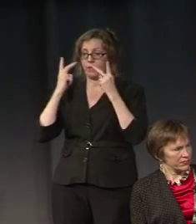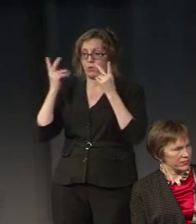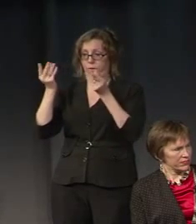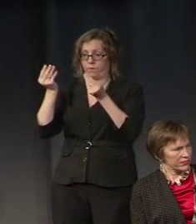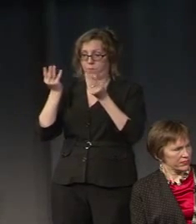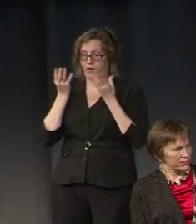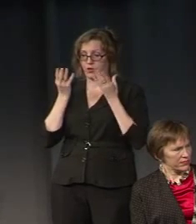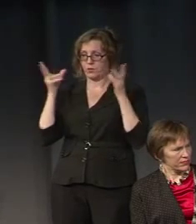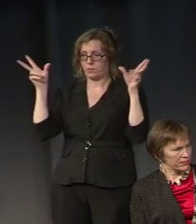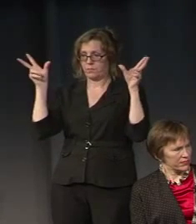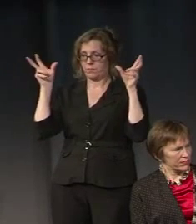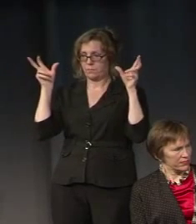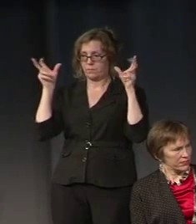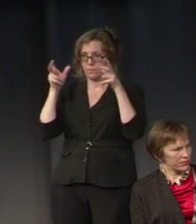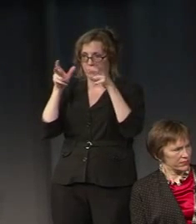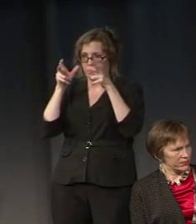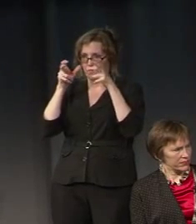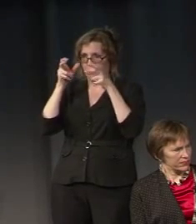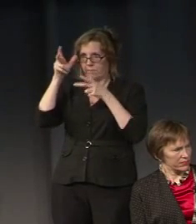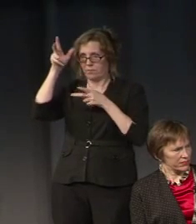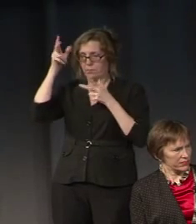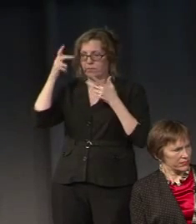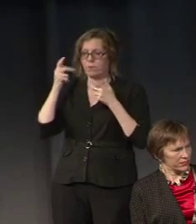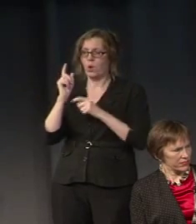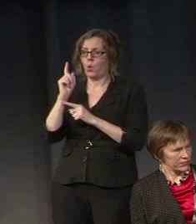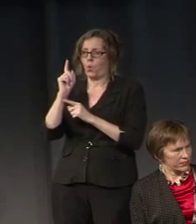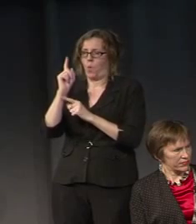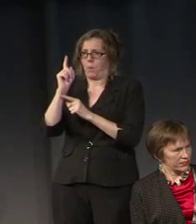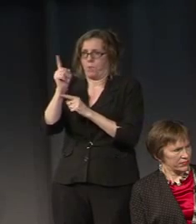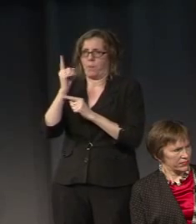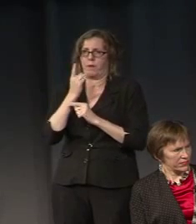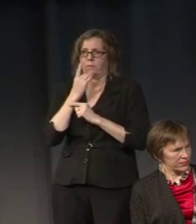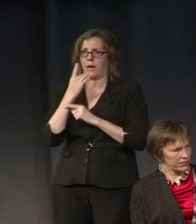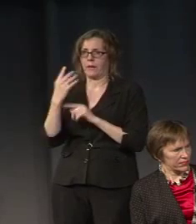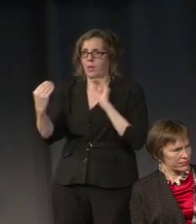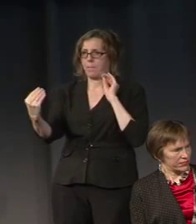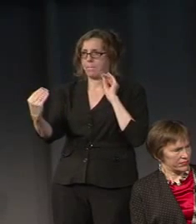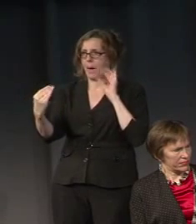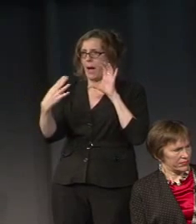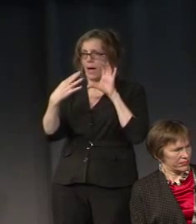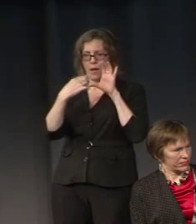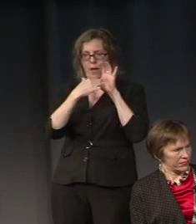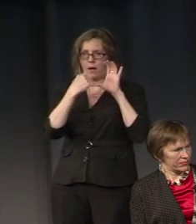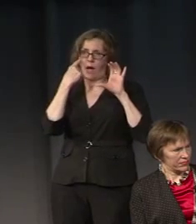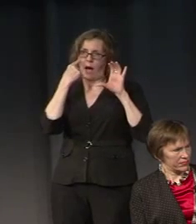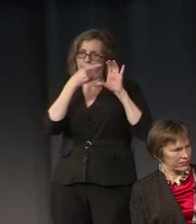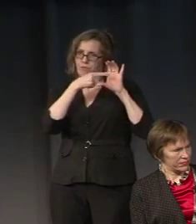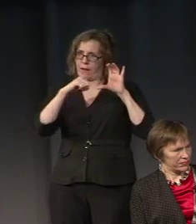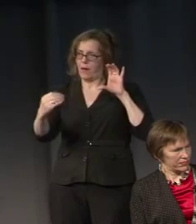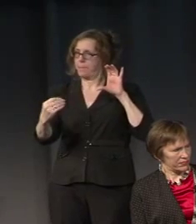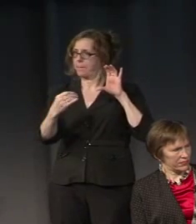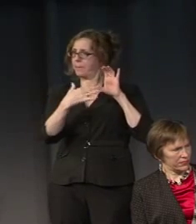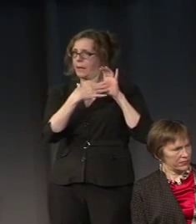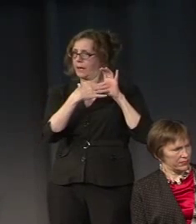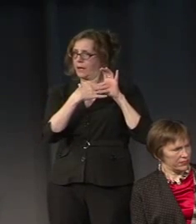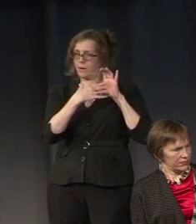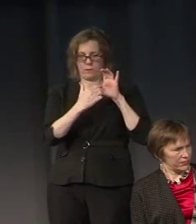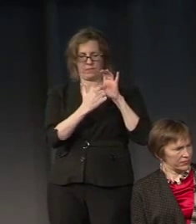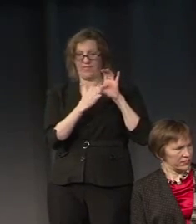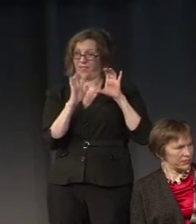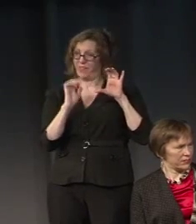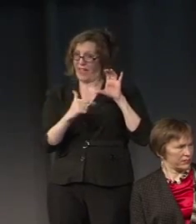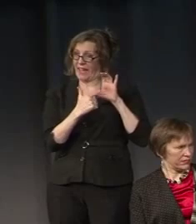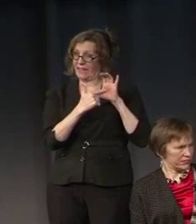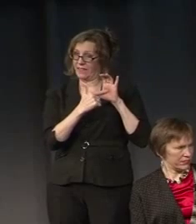about one moment of light entering your eye, cast on the retina. That thing is used